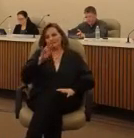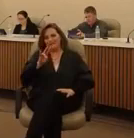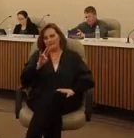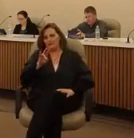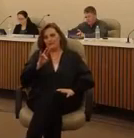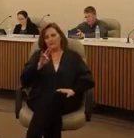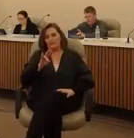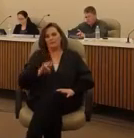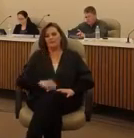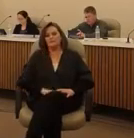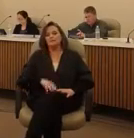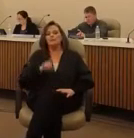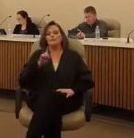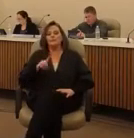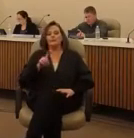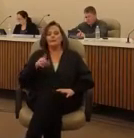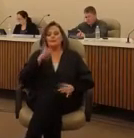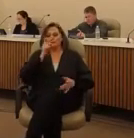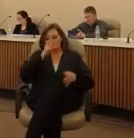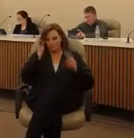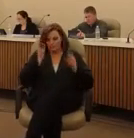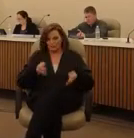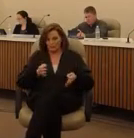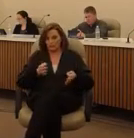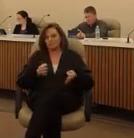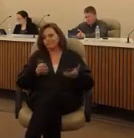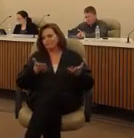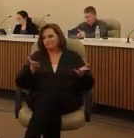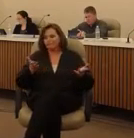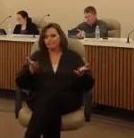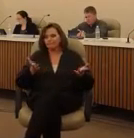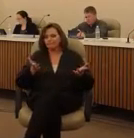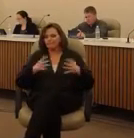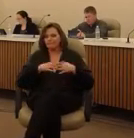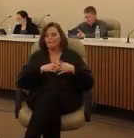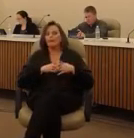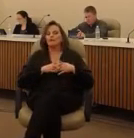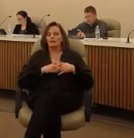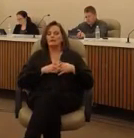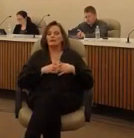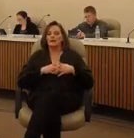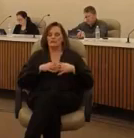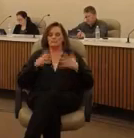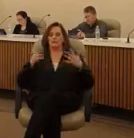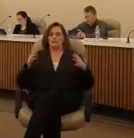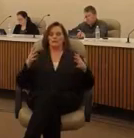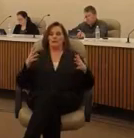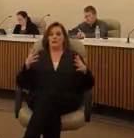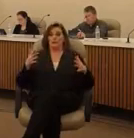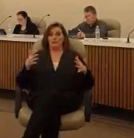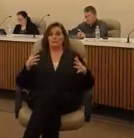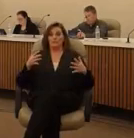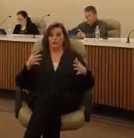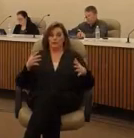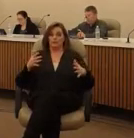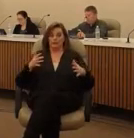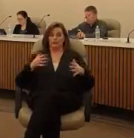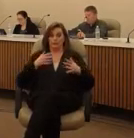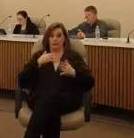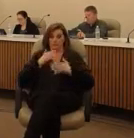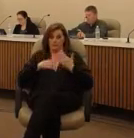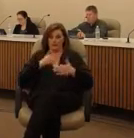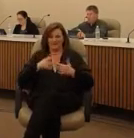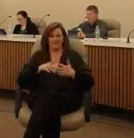2020-007. This resolution basically we completed the seeker process that was